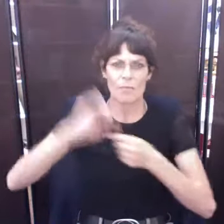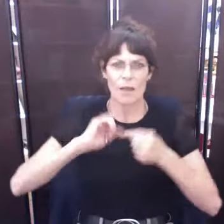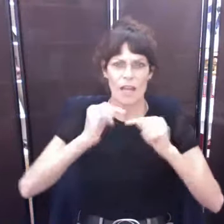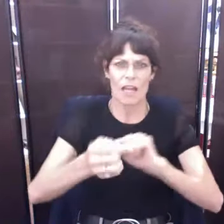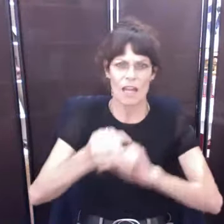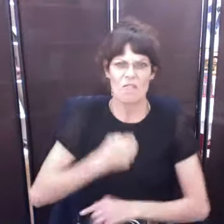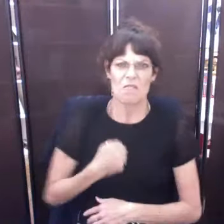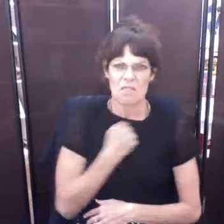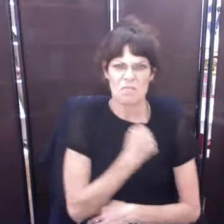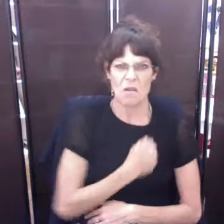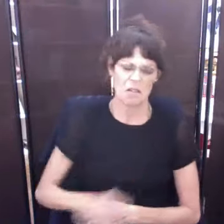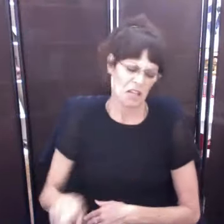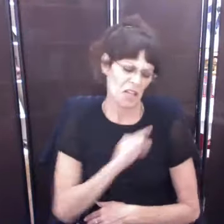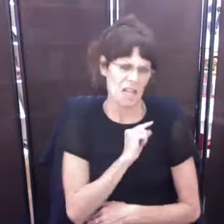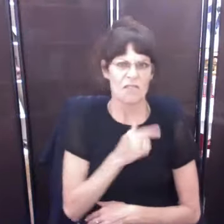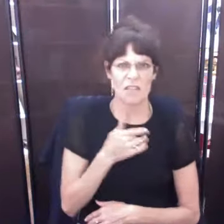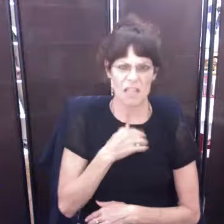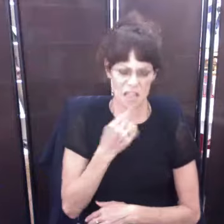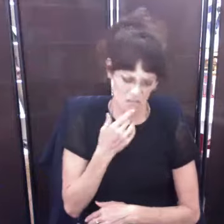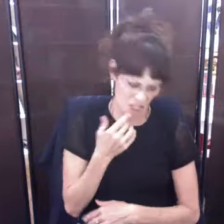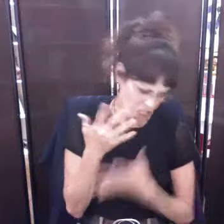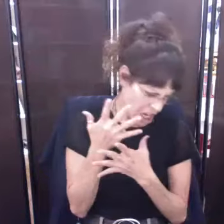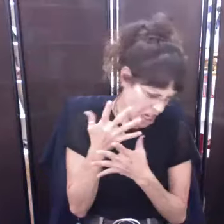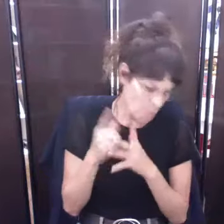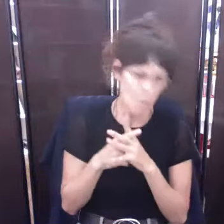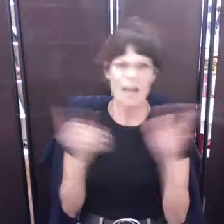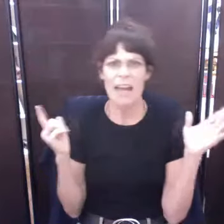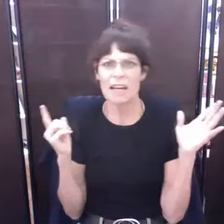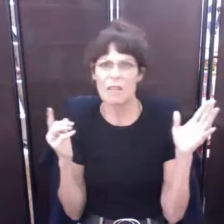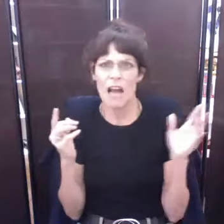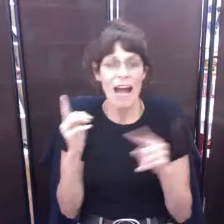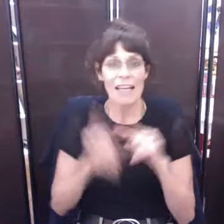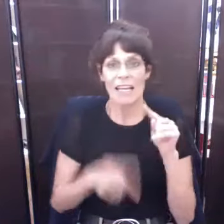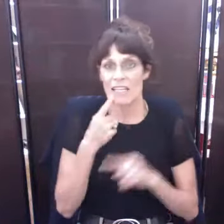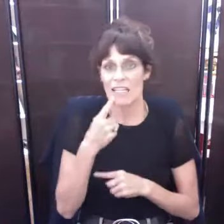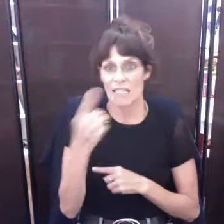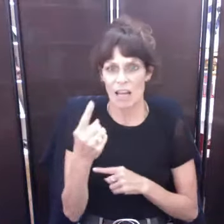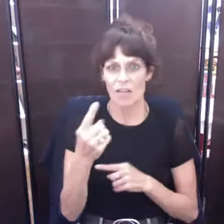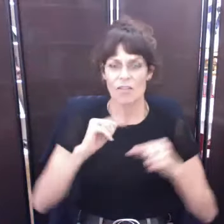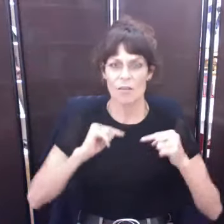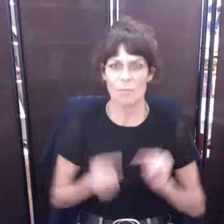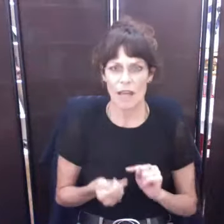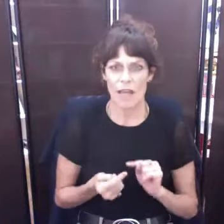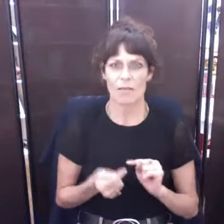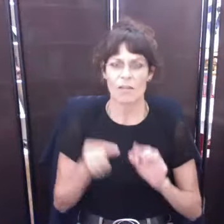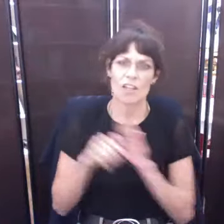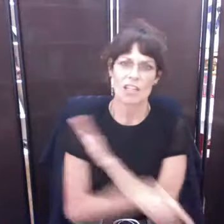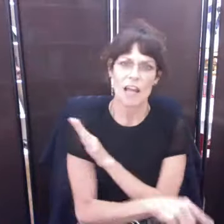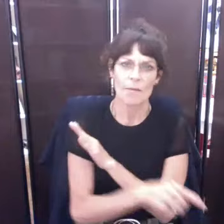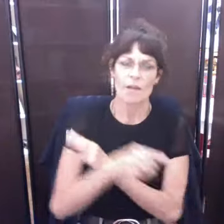guilt, feelings of shame, abandonment. Like, I can't tell you the pain to the depths of my soul that I was living